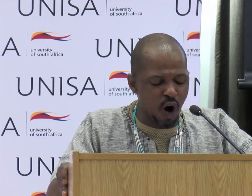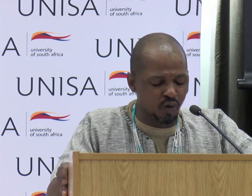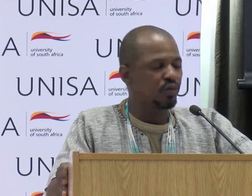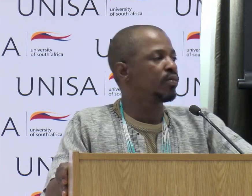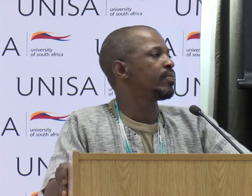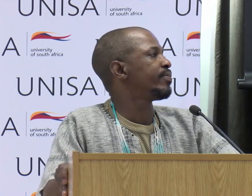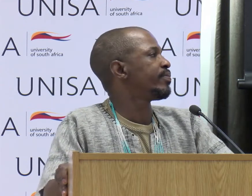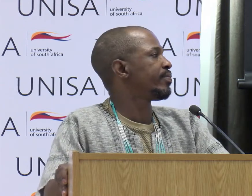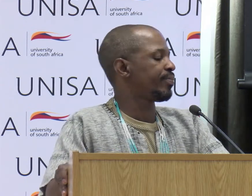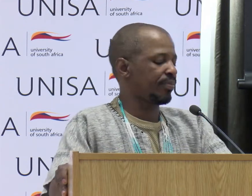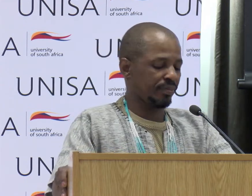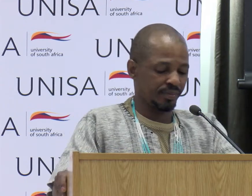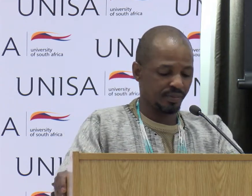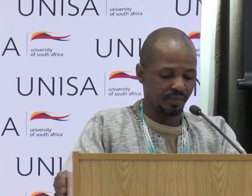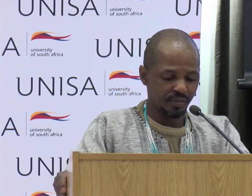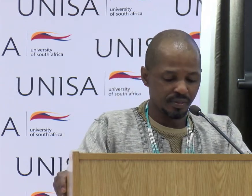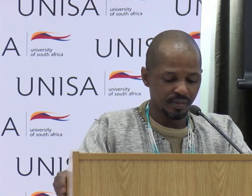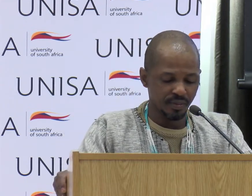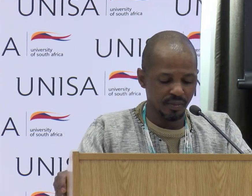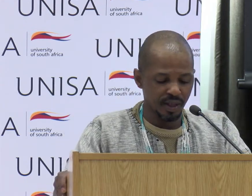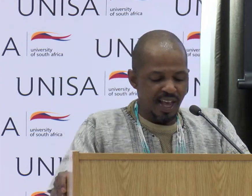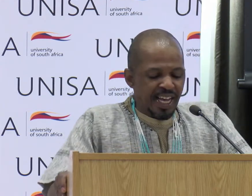zonke nangoku.